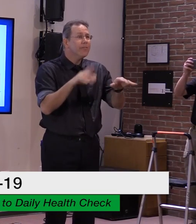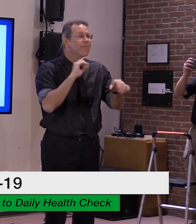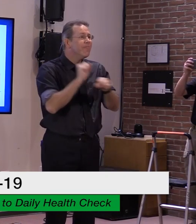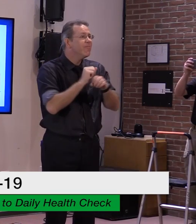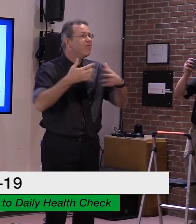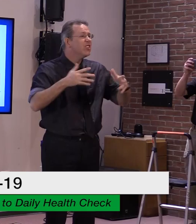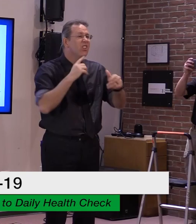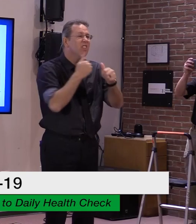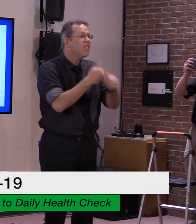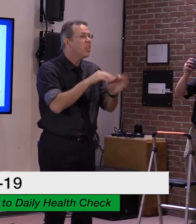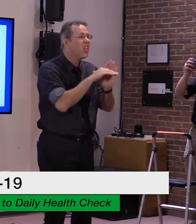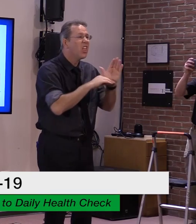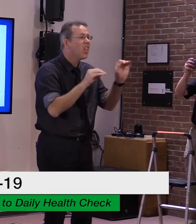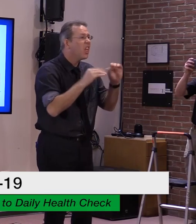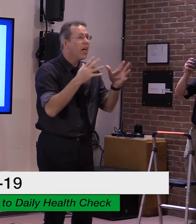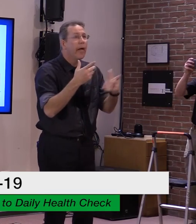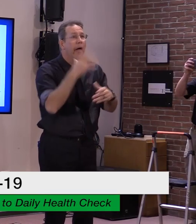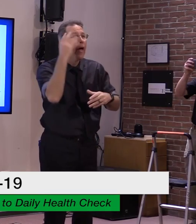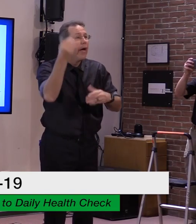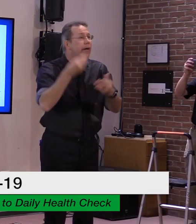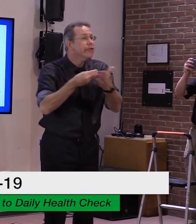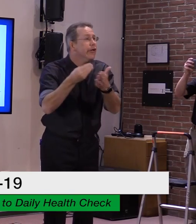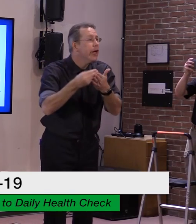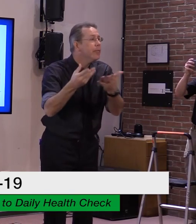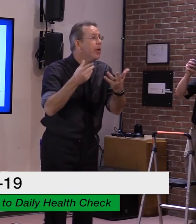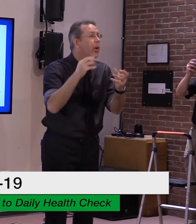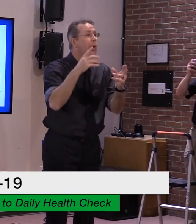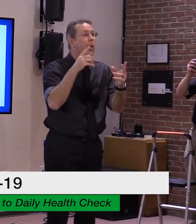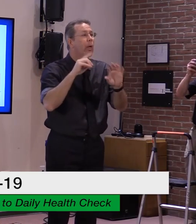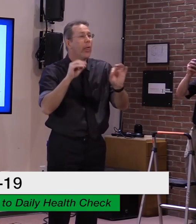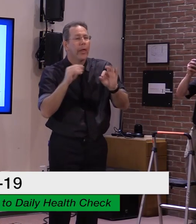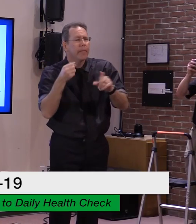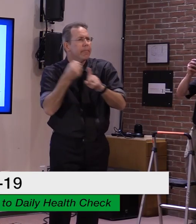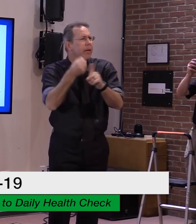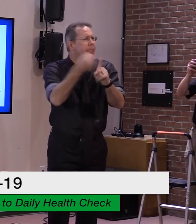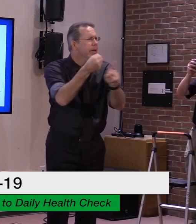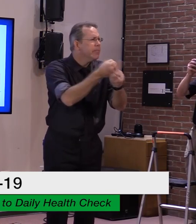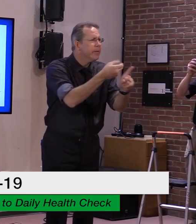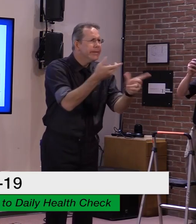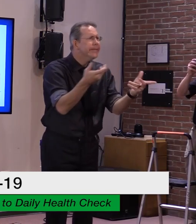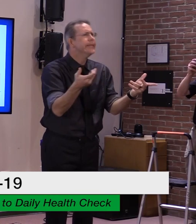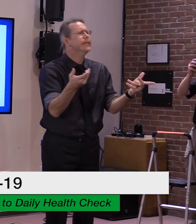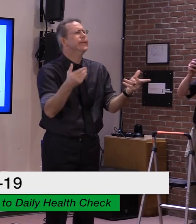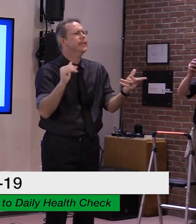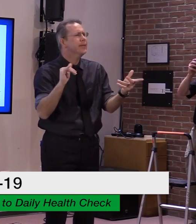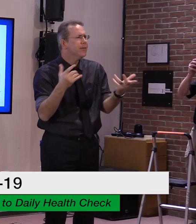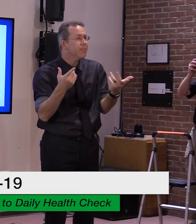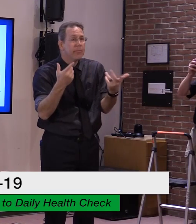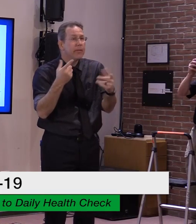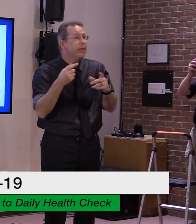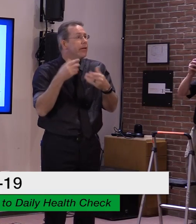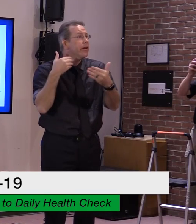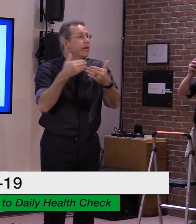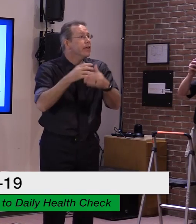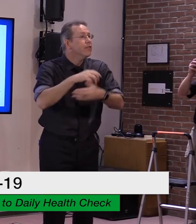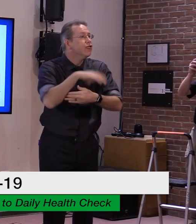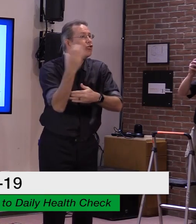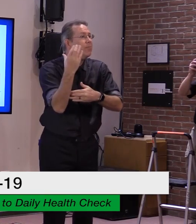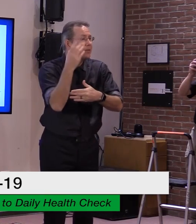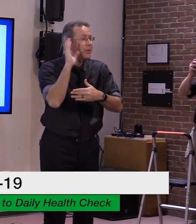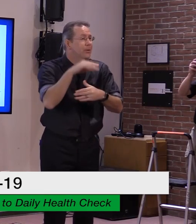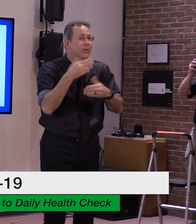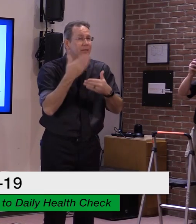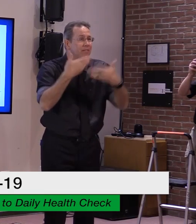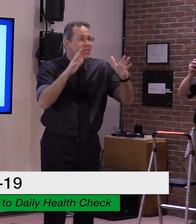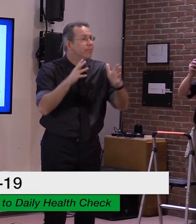leading into next major religious holidays in december so again all the more reason for us to really follow the